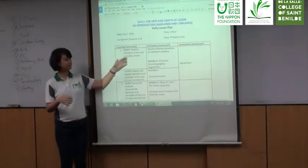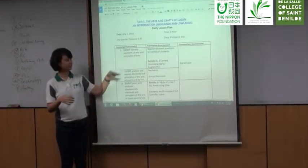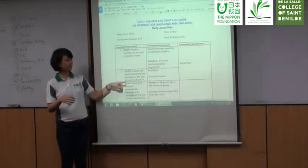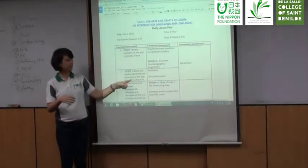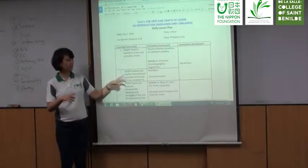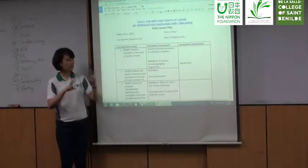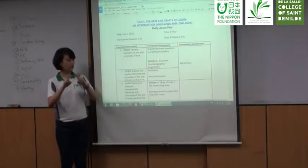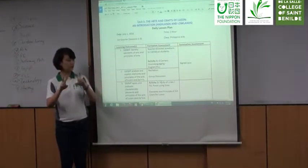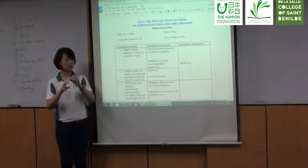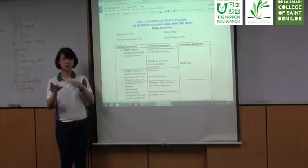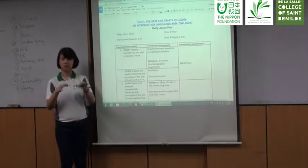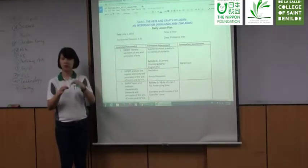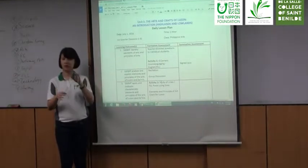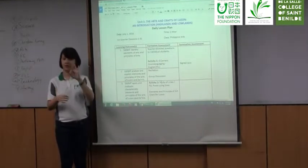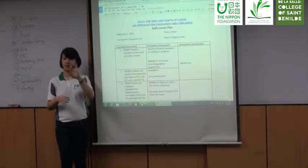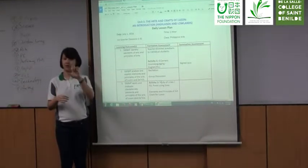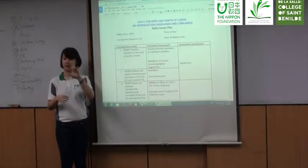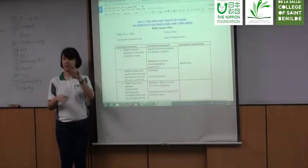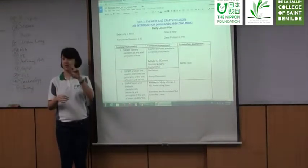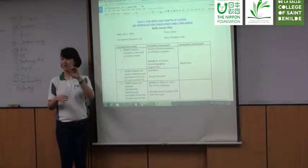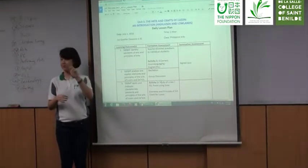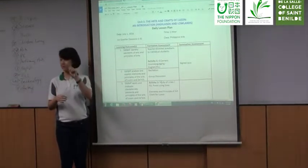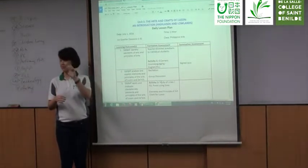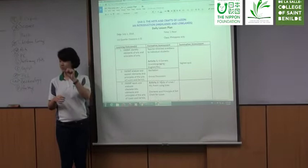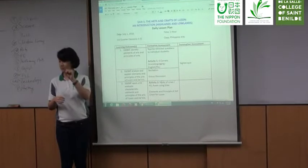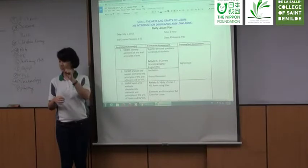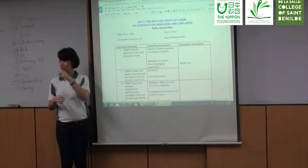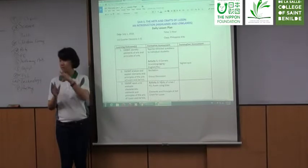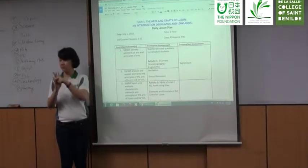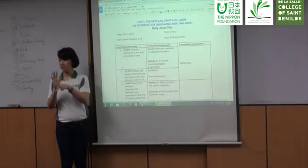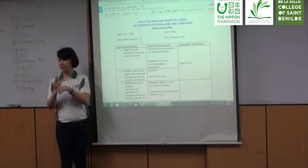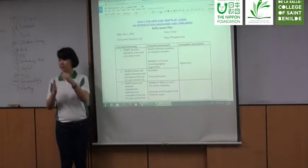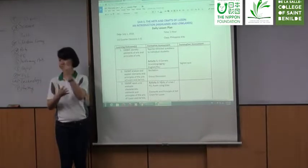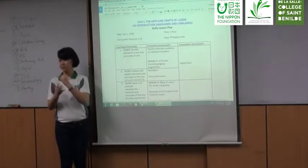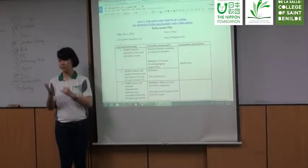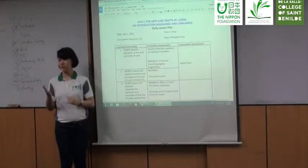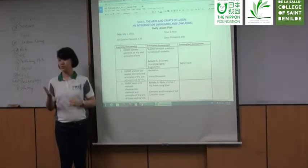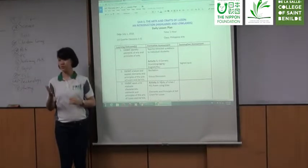So the purpose for that is just to get a review.